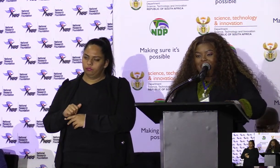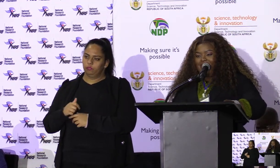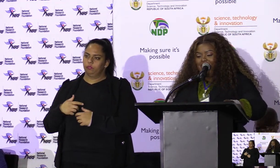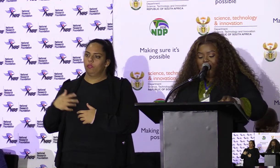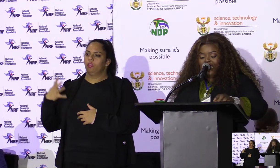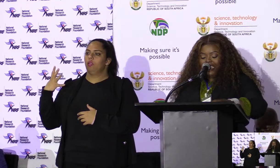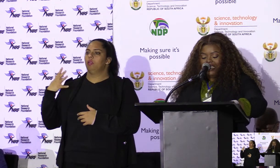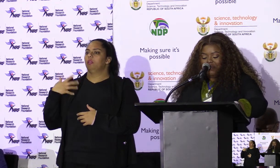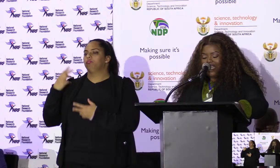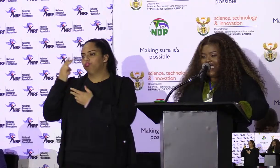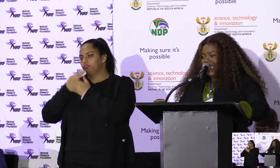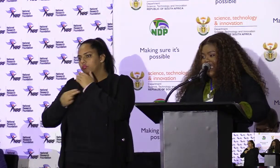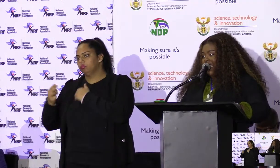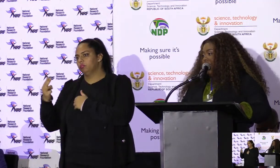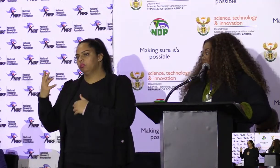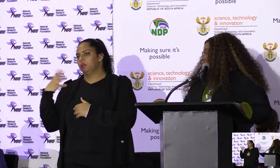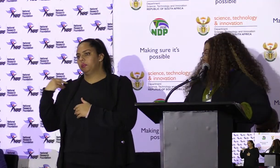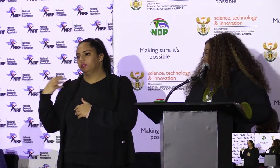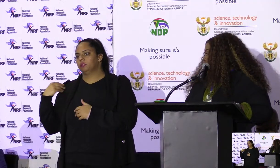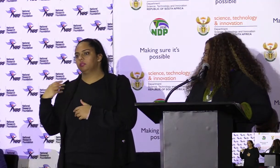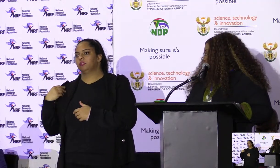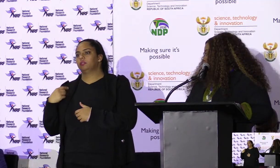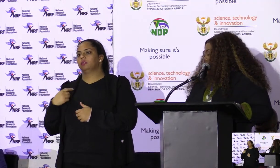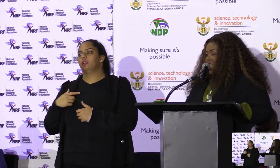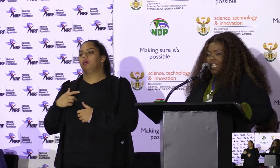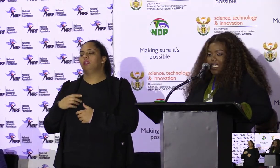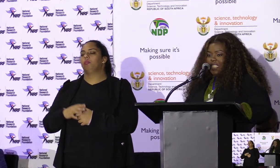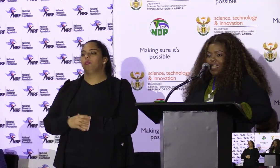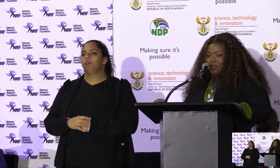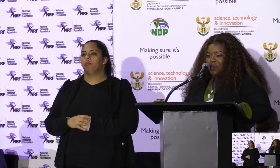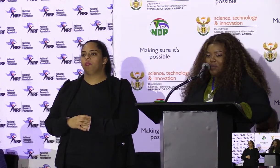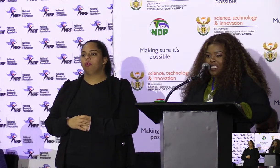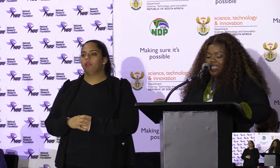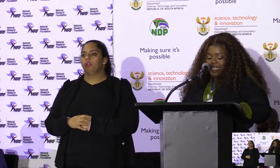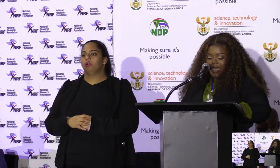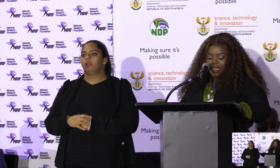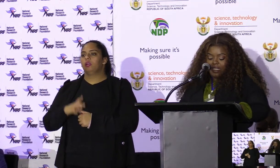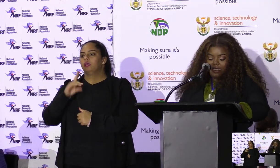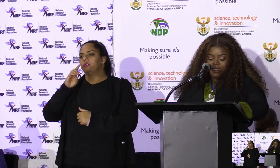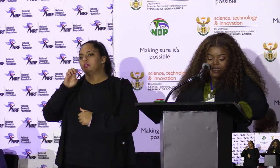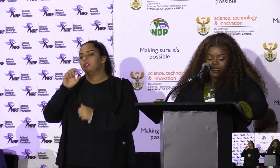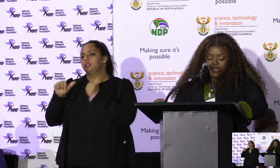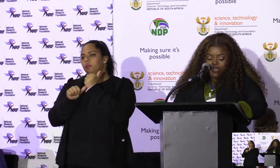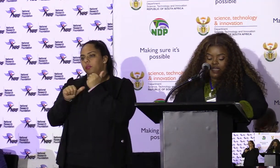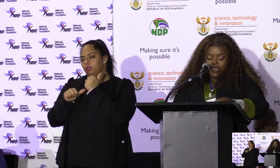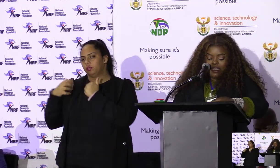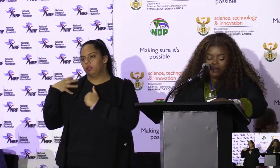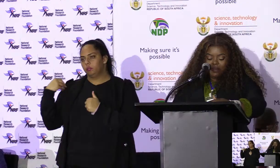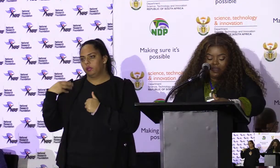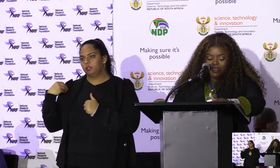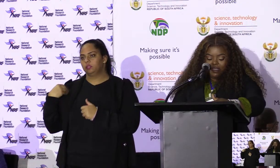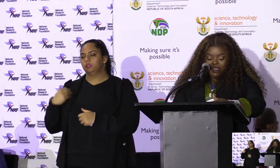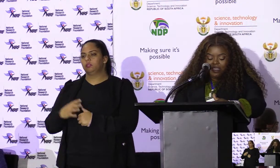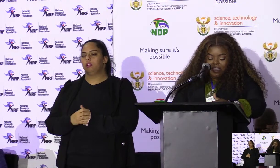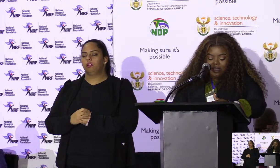Minister, Professor Blade Nzimande, and the Deputy Minister,